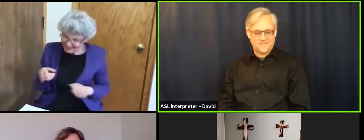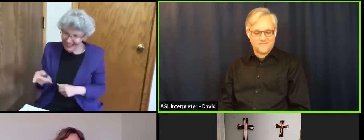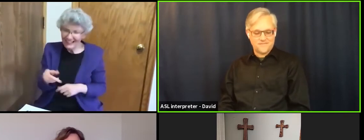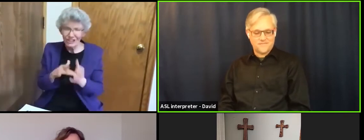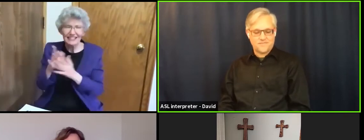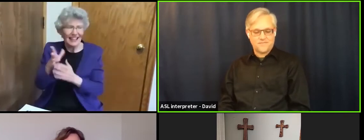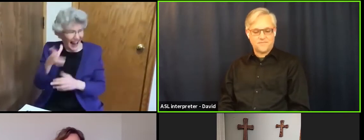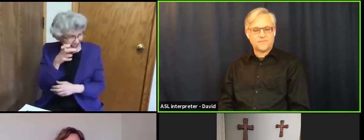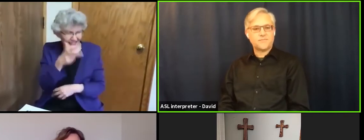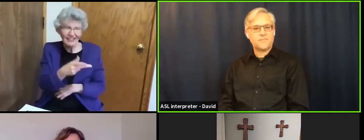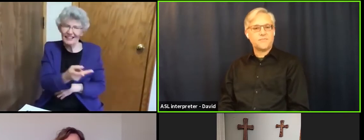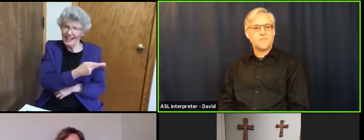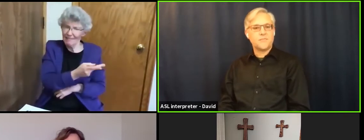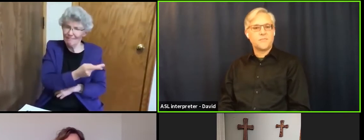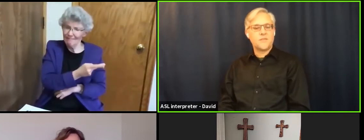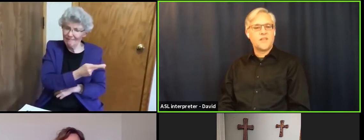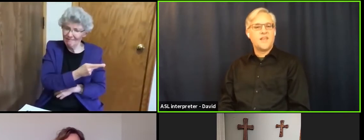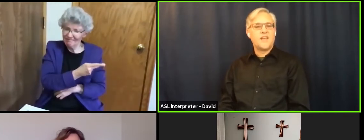today.